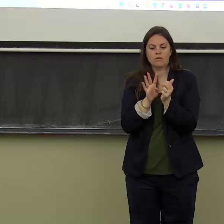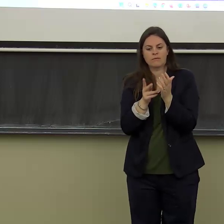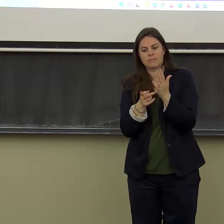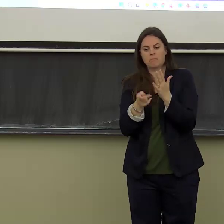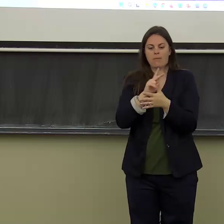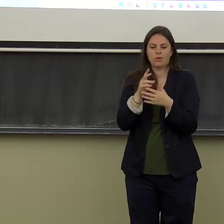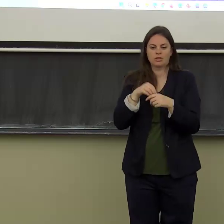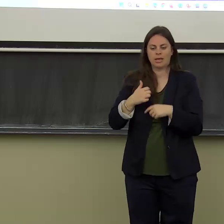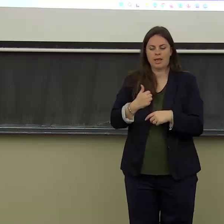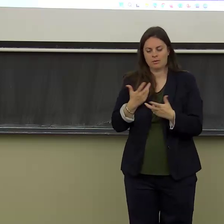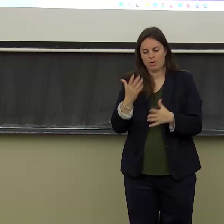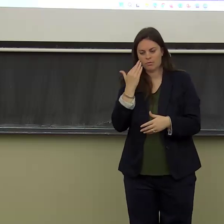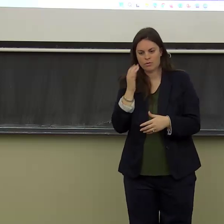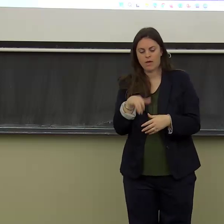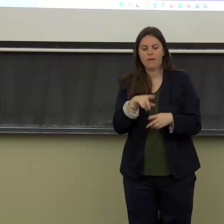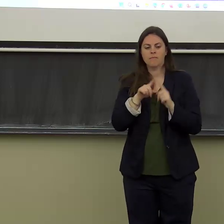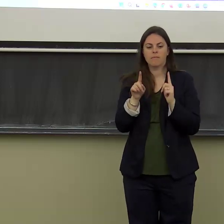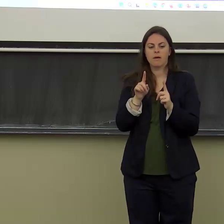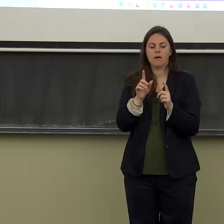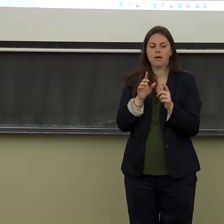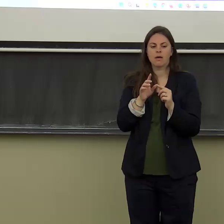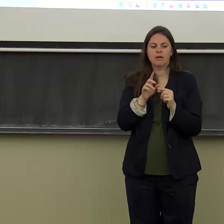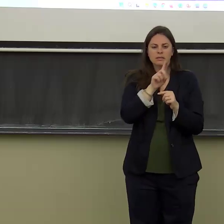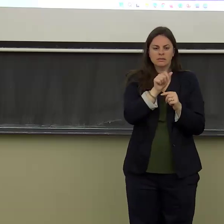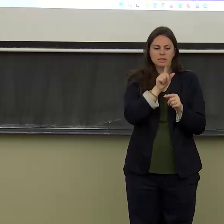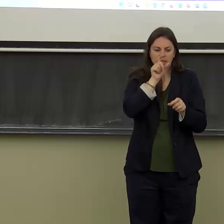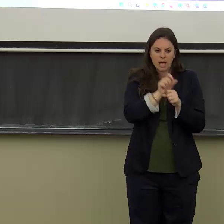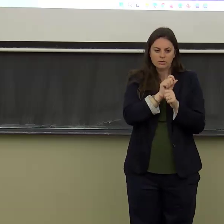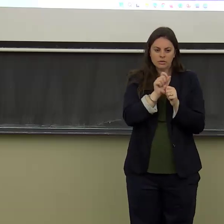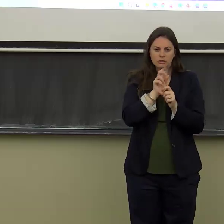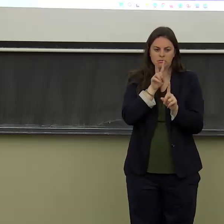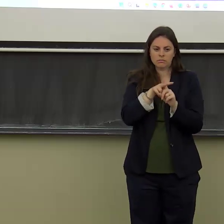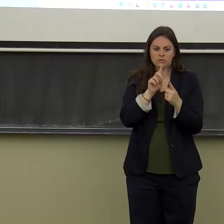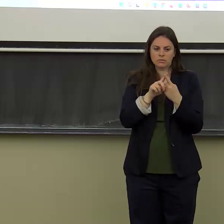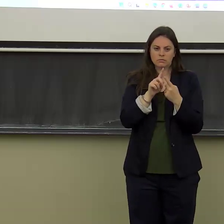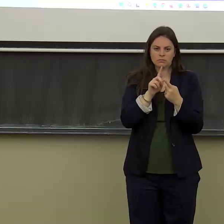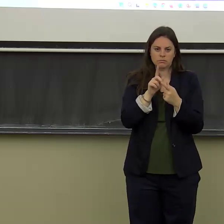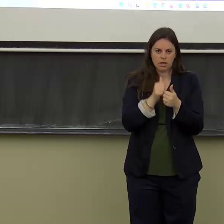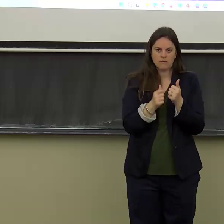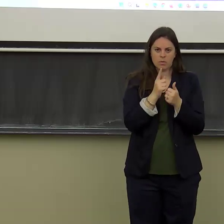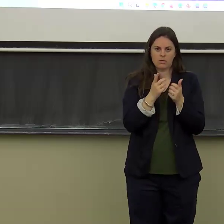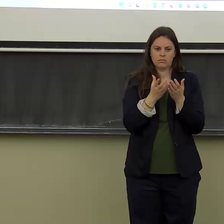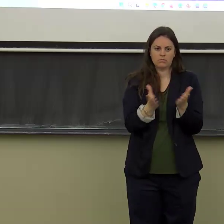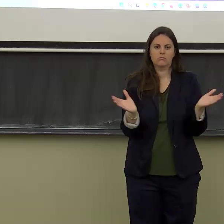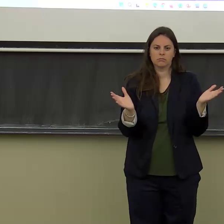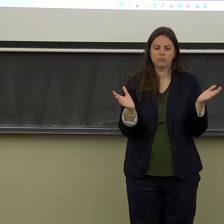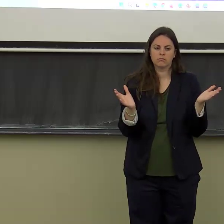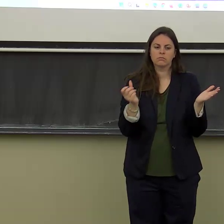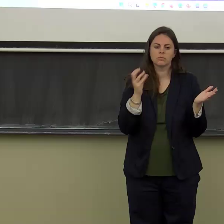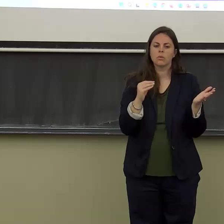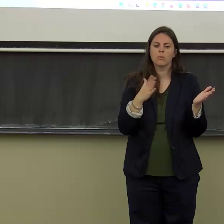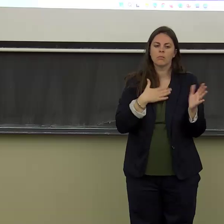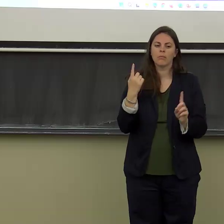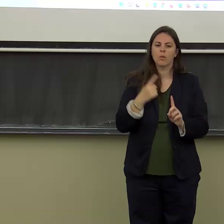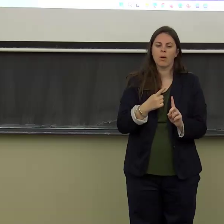know. But disability is about everyone. So I guess my point is, how do we